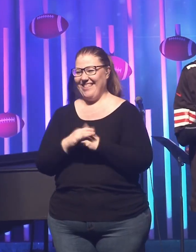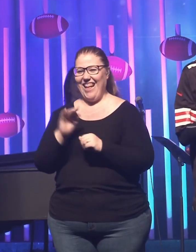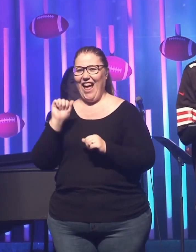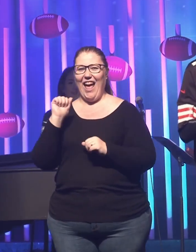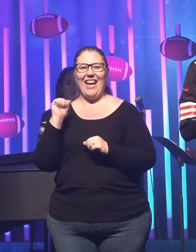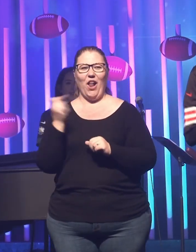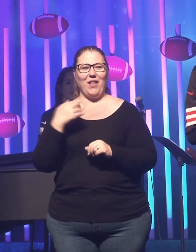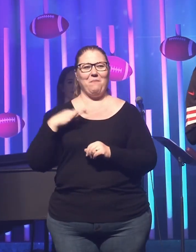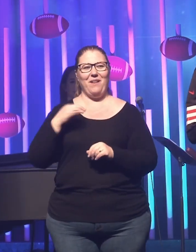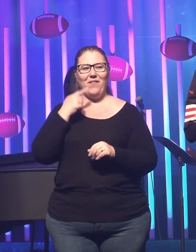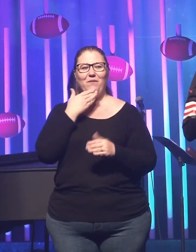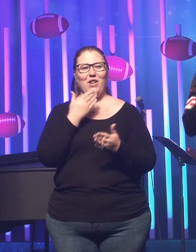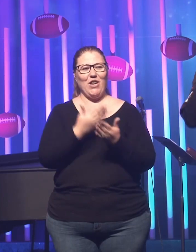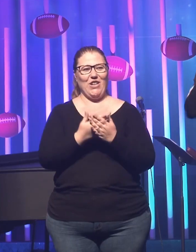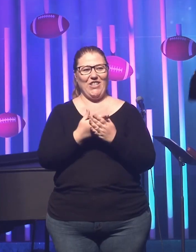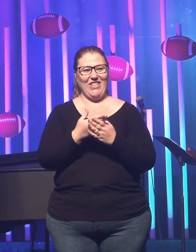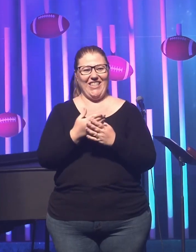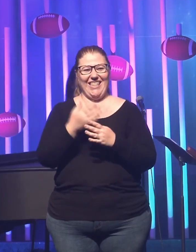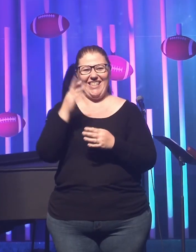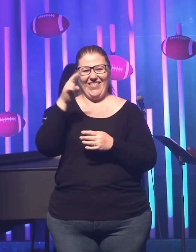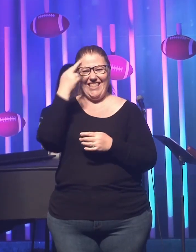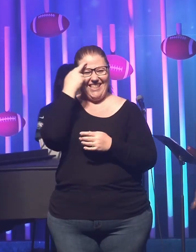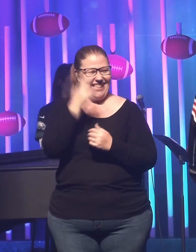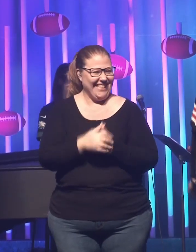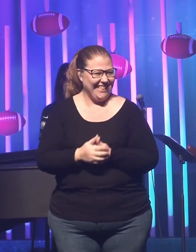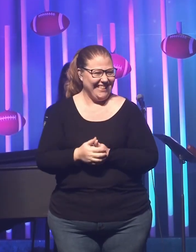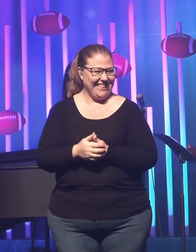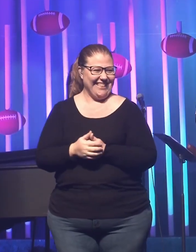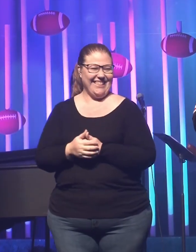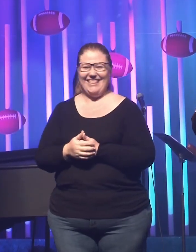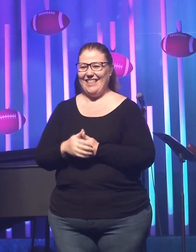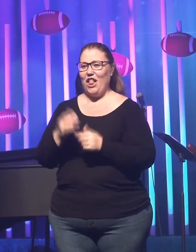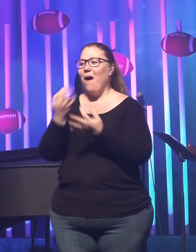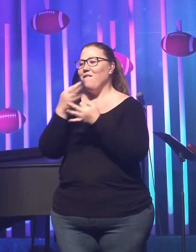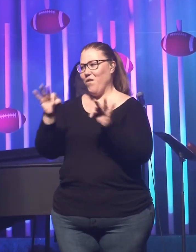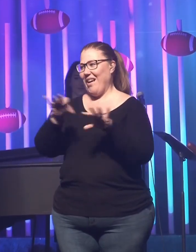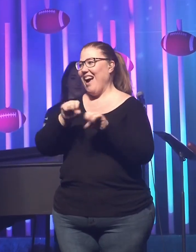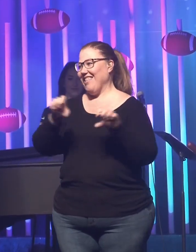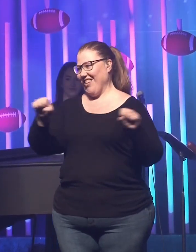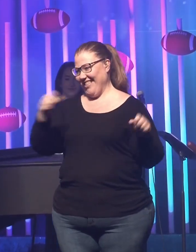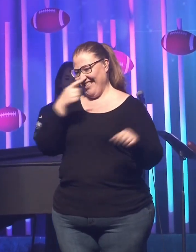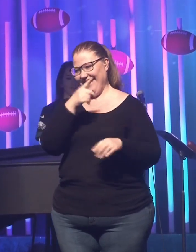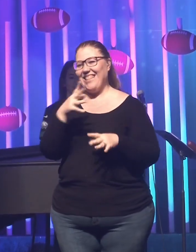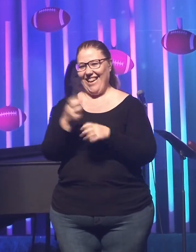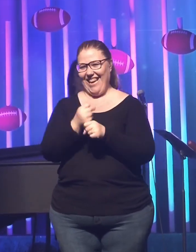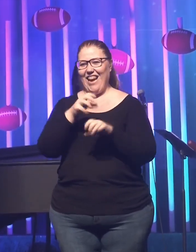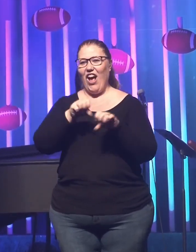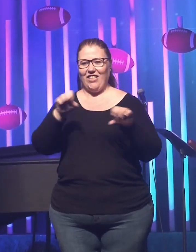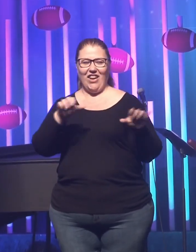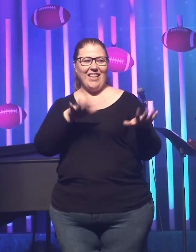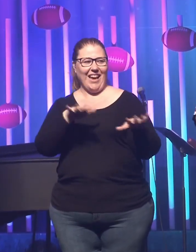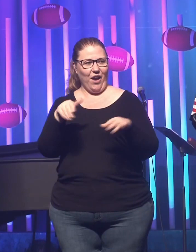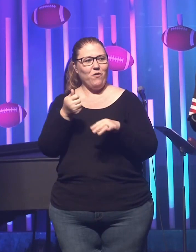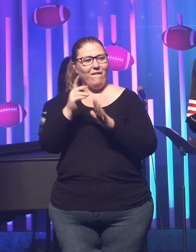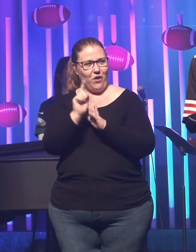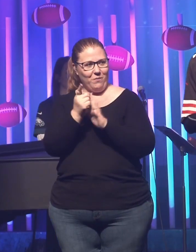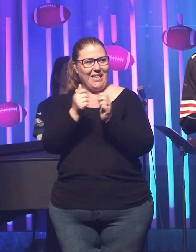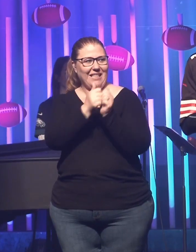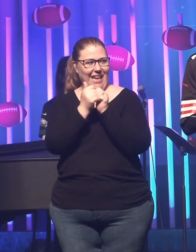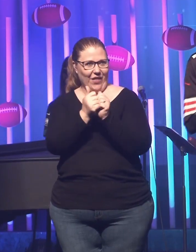good cause. No, yeah, no, no. To him. Free hot dogs out there in the atrium. So grab a hot dog and hang out for a few moments